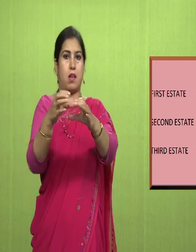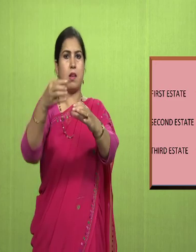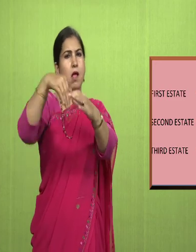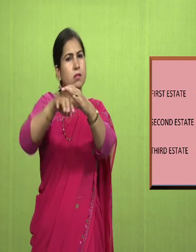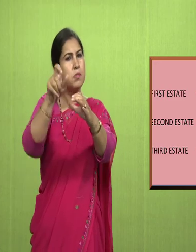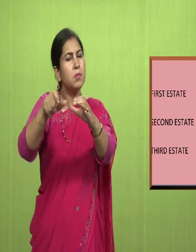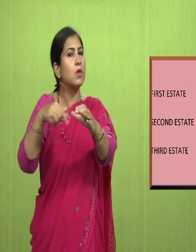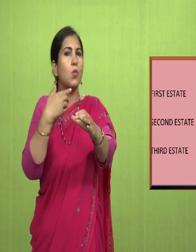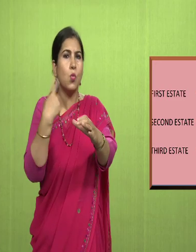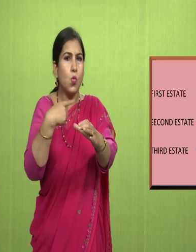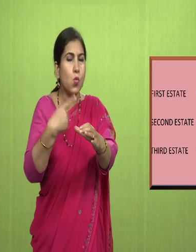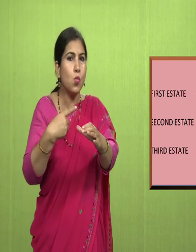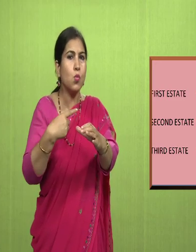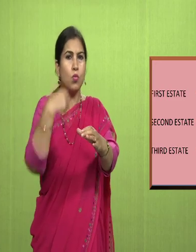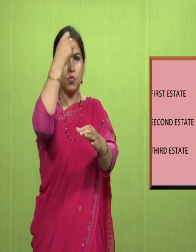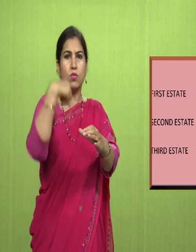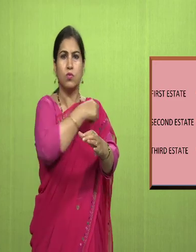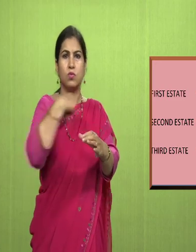consisted of church.